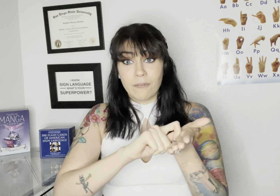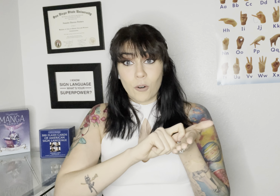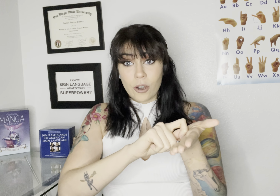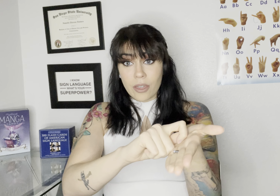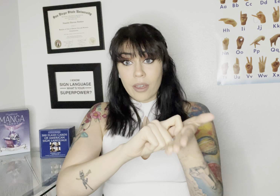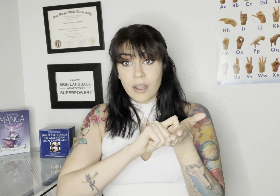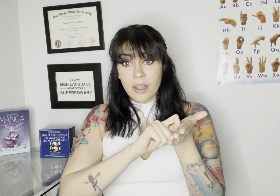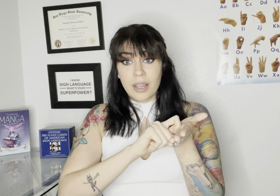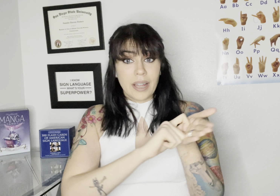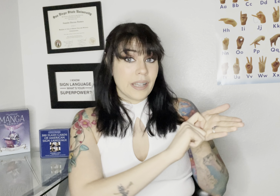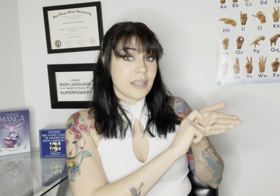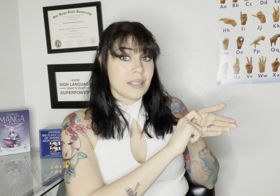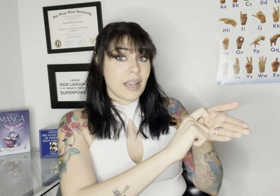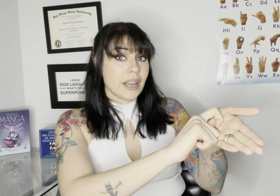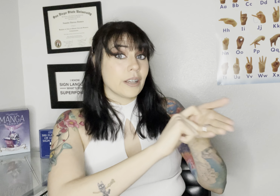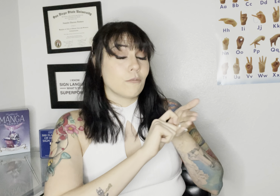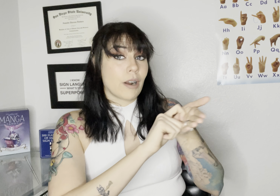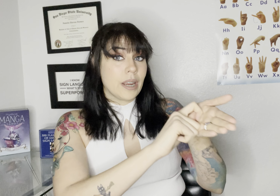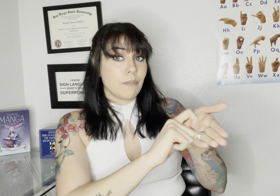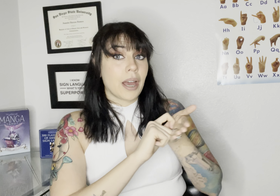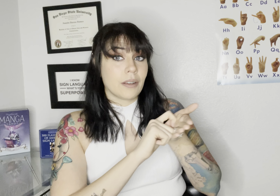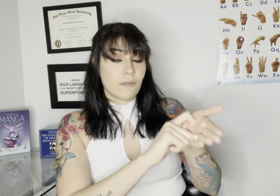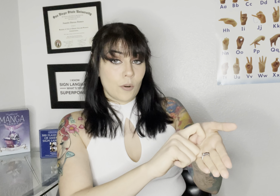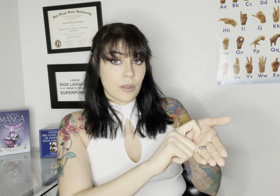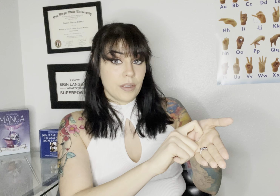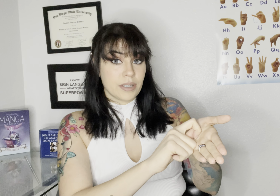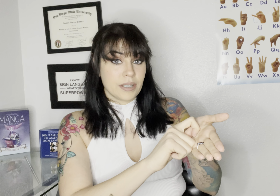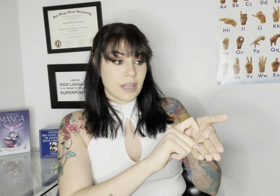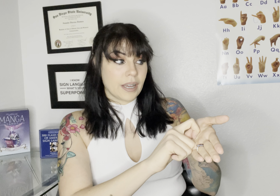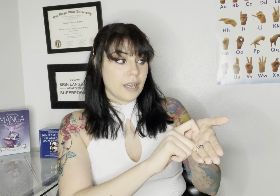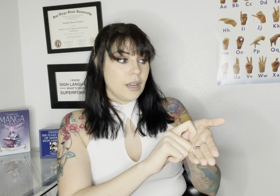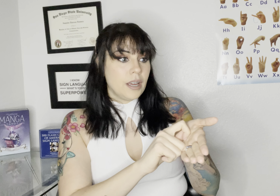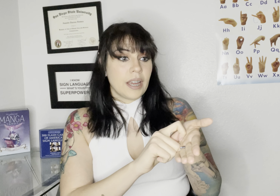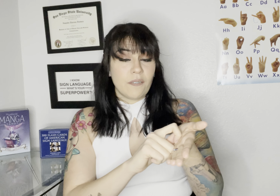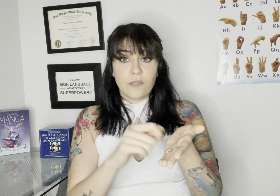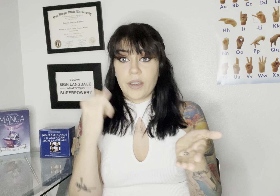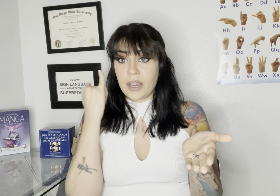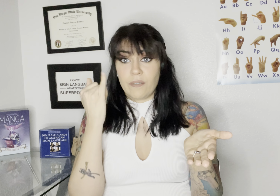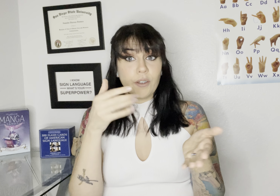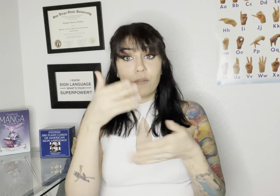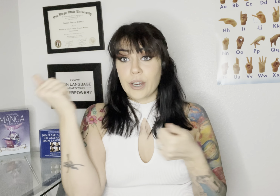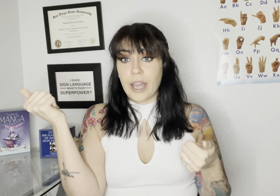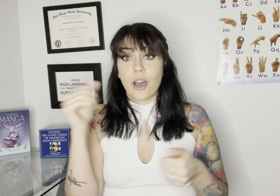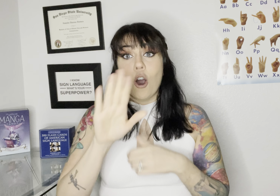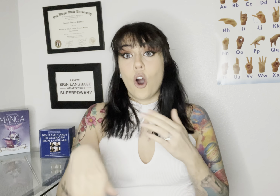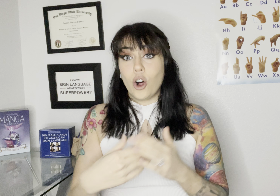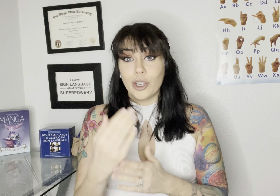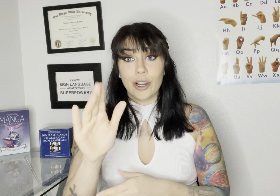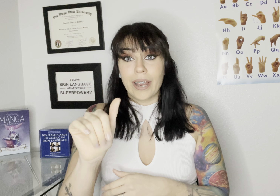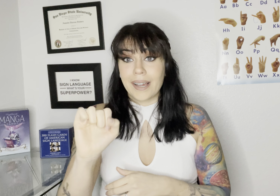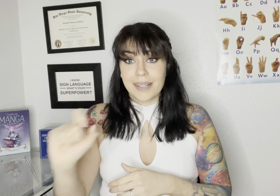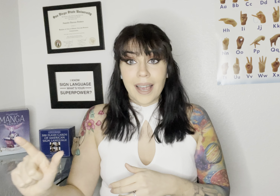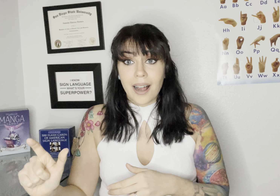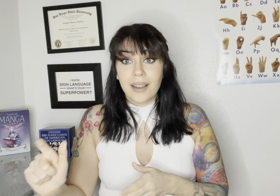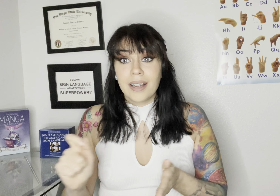forth? And this is a sign, writing back and forth. This is like, if you forget all your ASL,